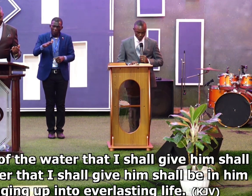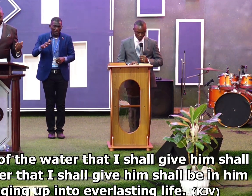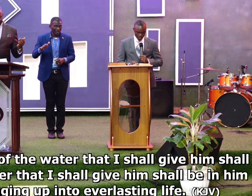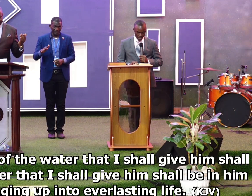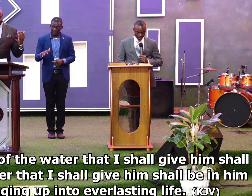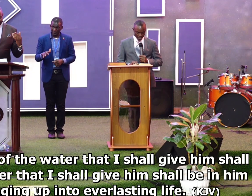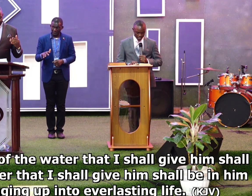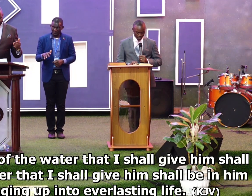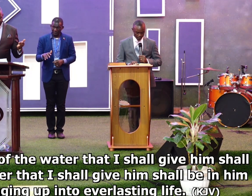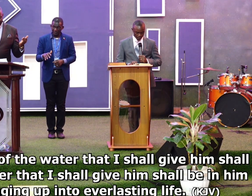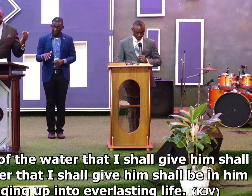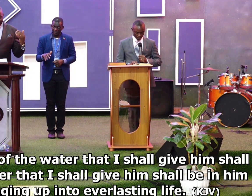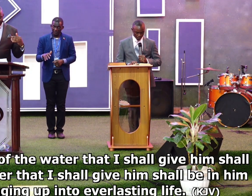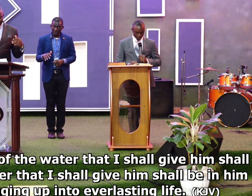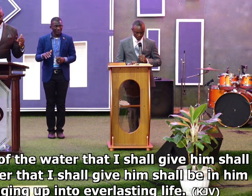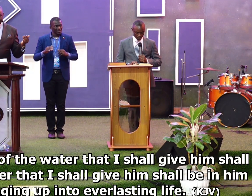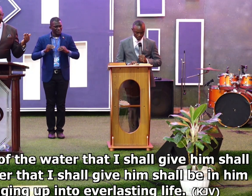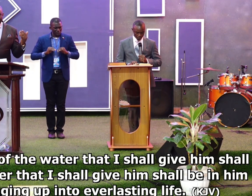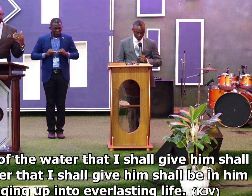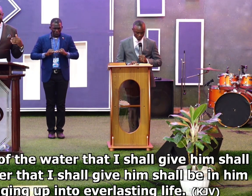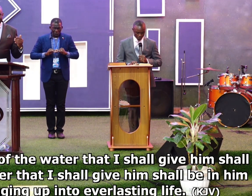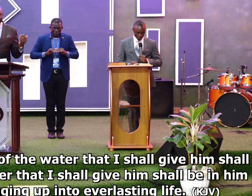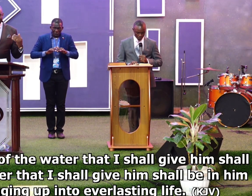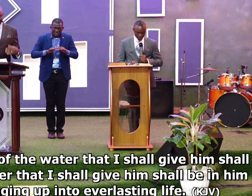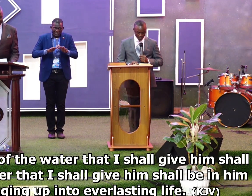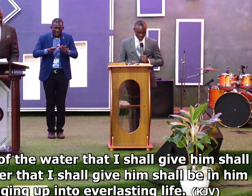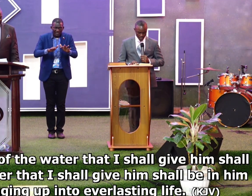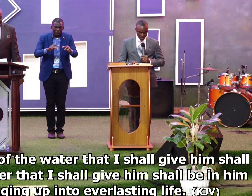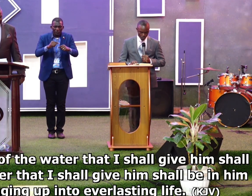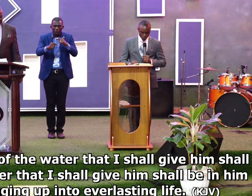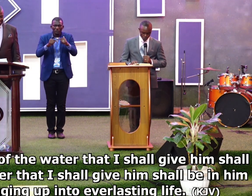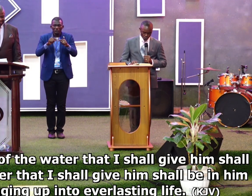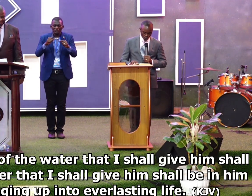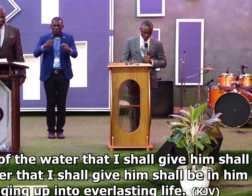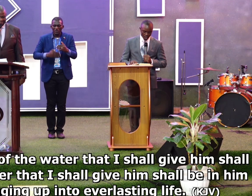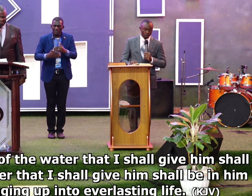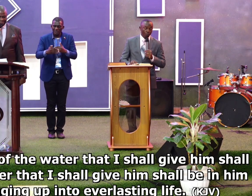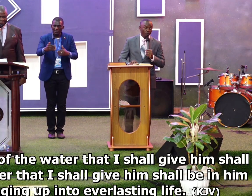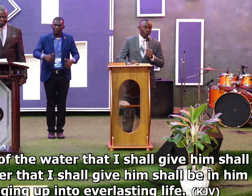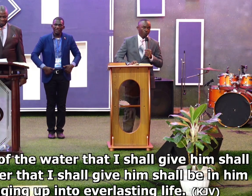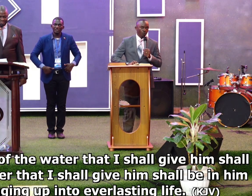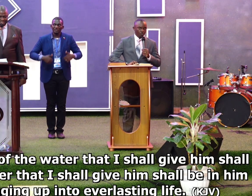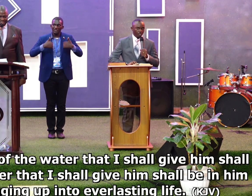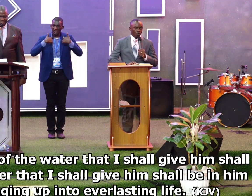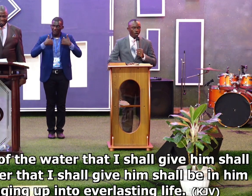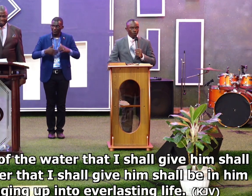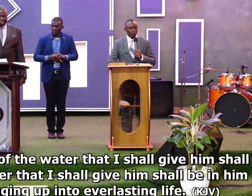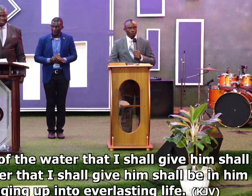water, springing up unto everlasting life.